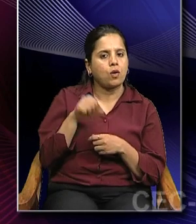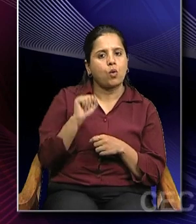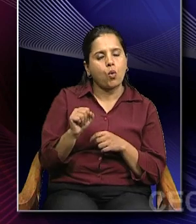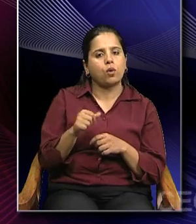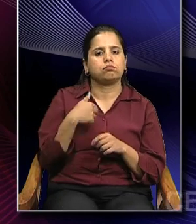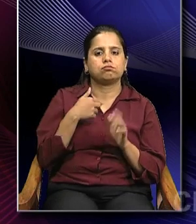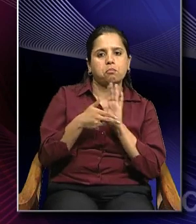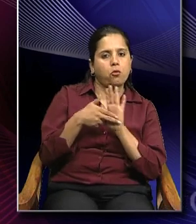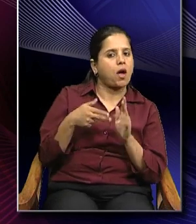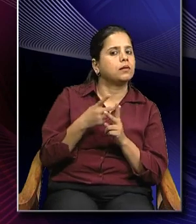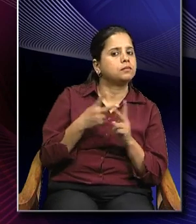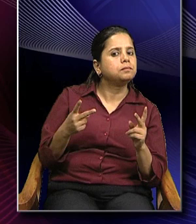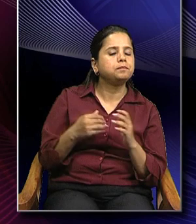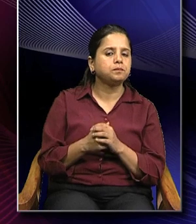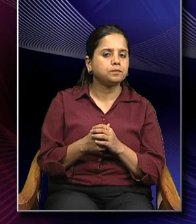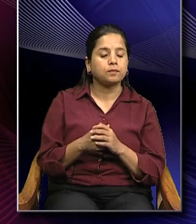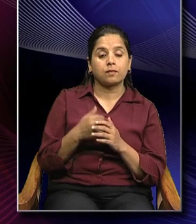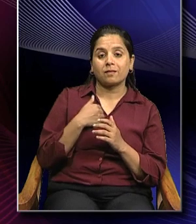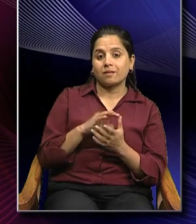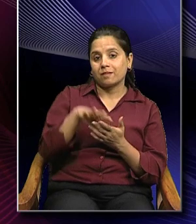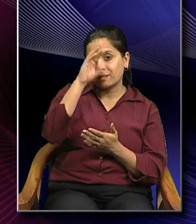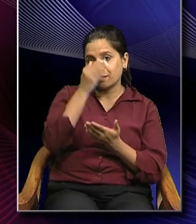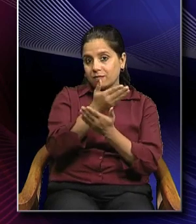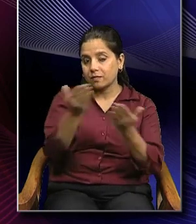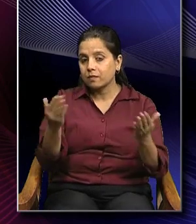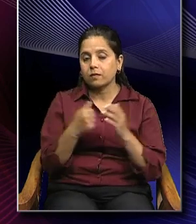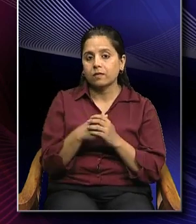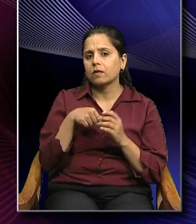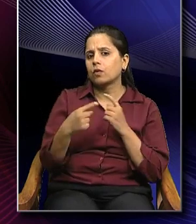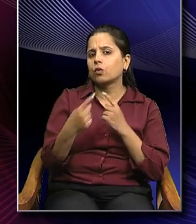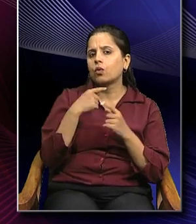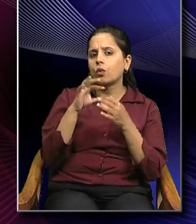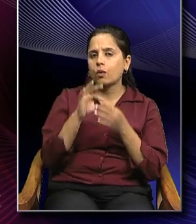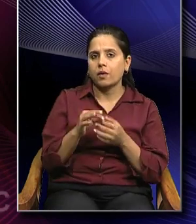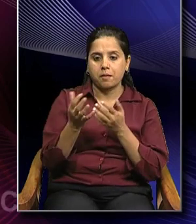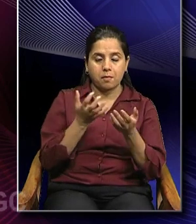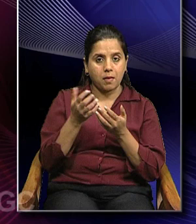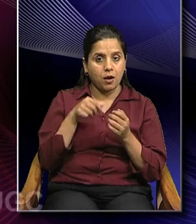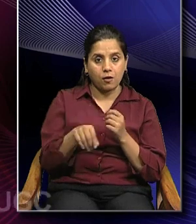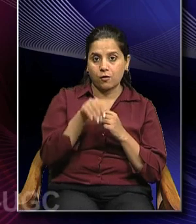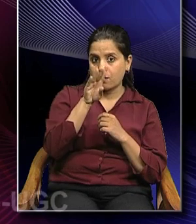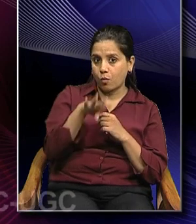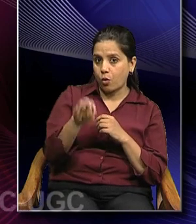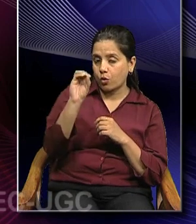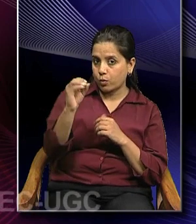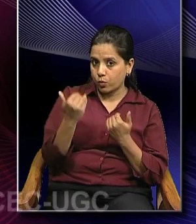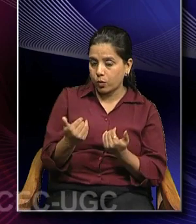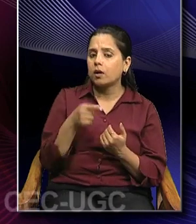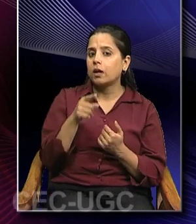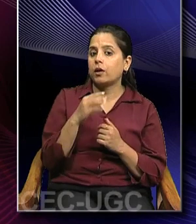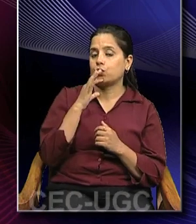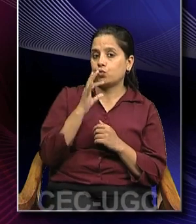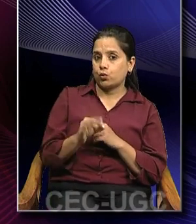brand. So, my dear learners, when we talk about marketing 4.0, it